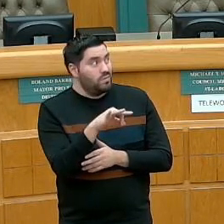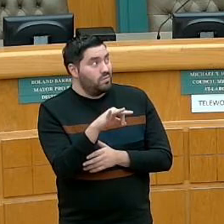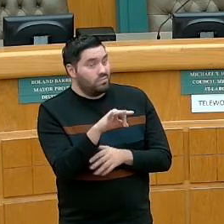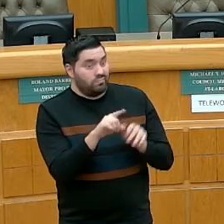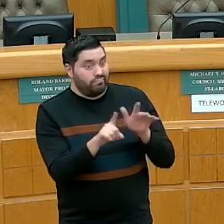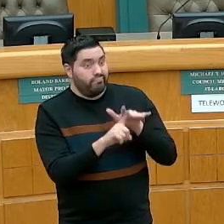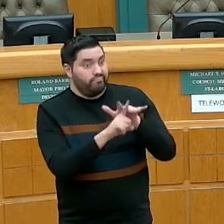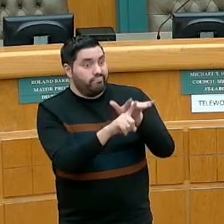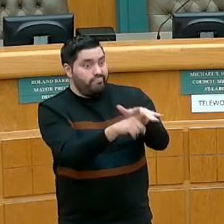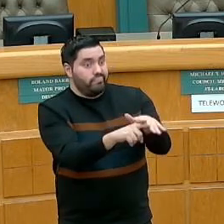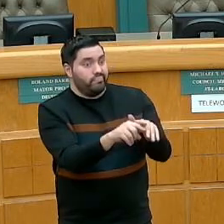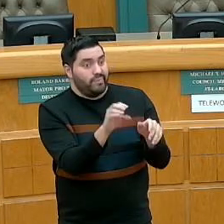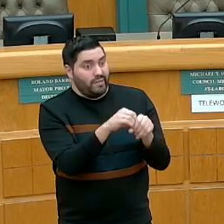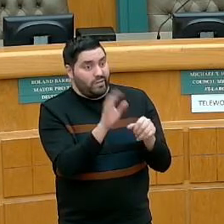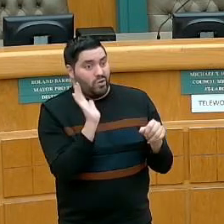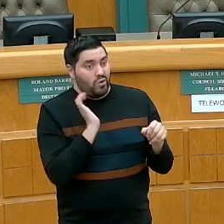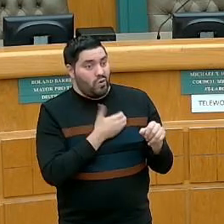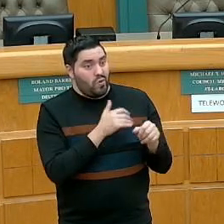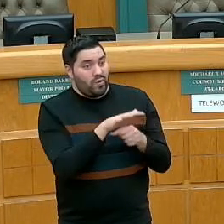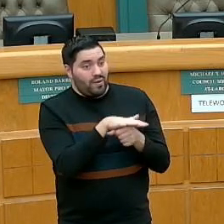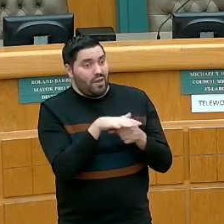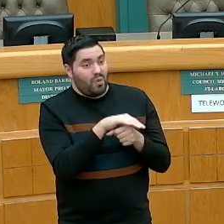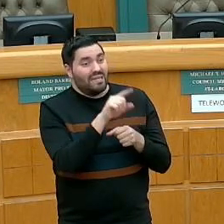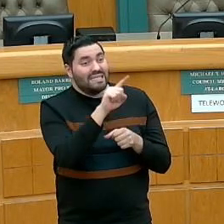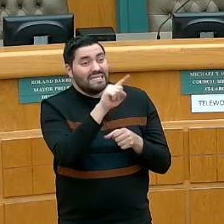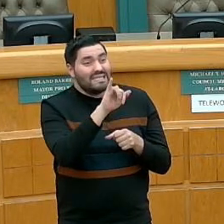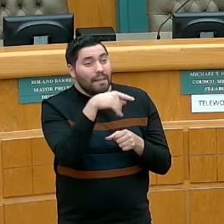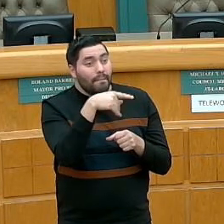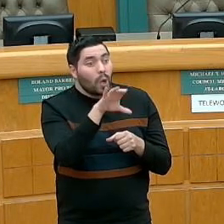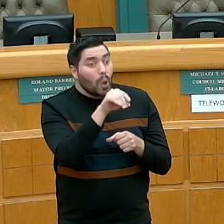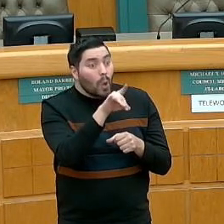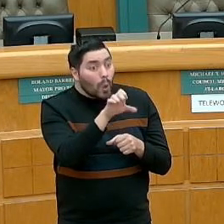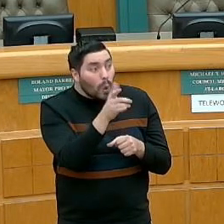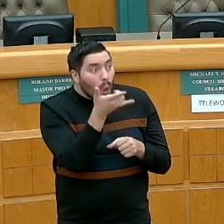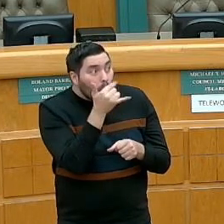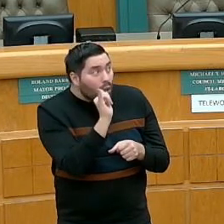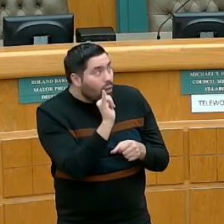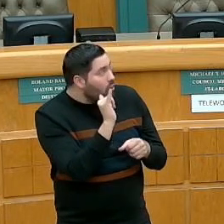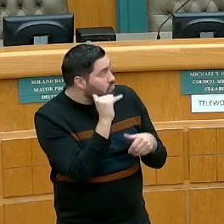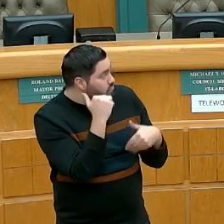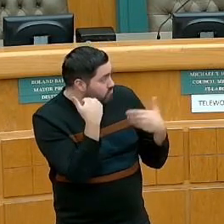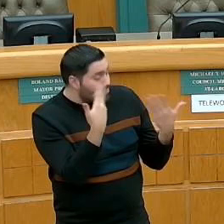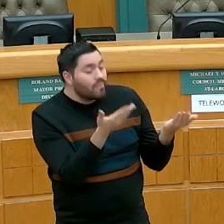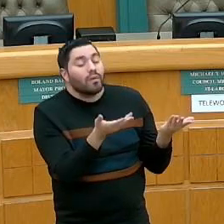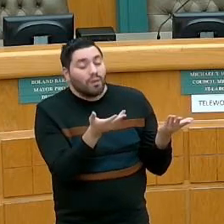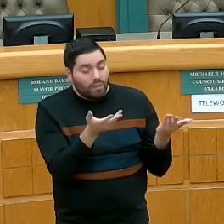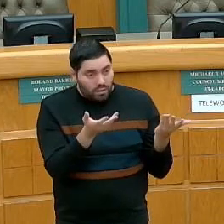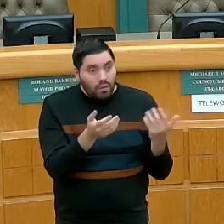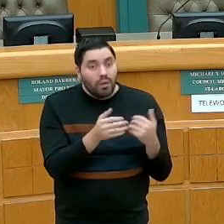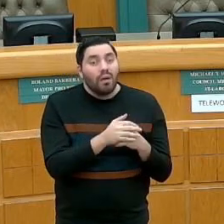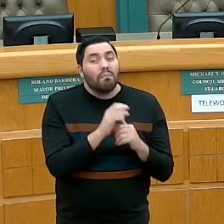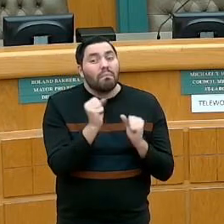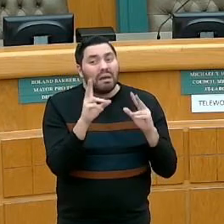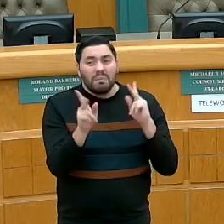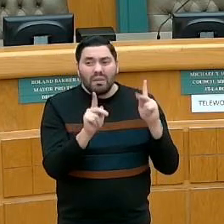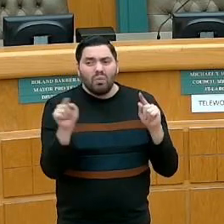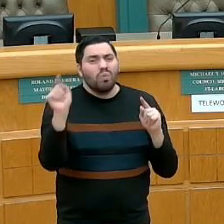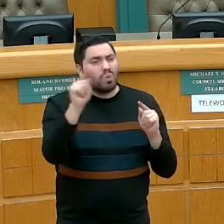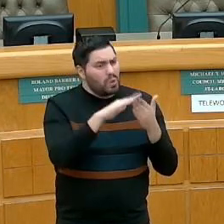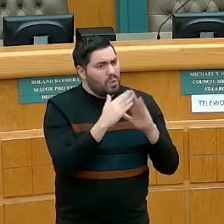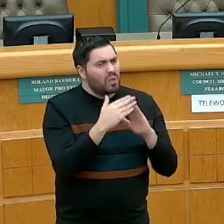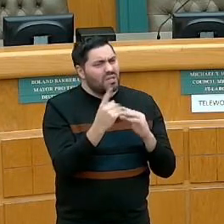our county in terms of zip code. And so this information has been asked for by several in our